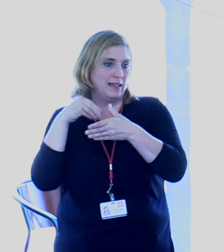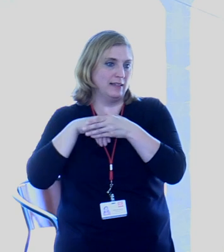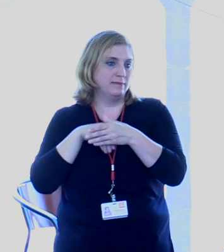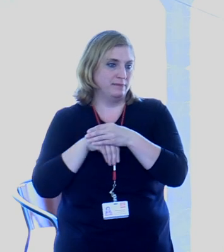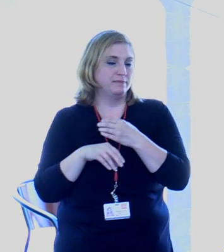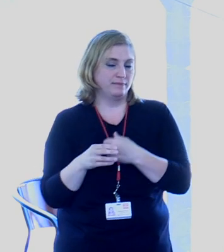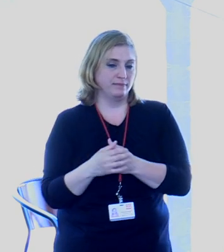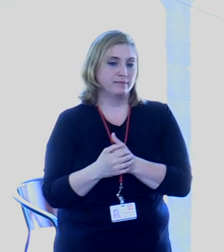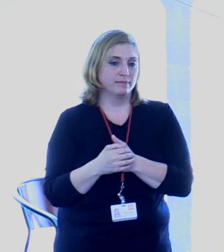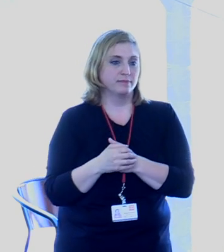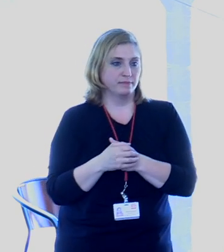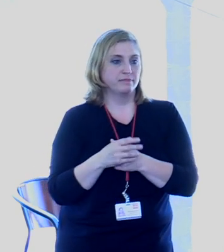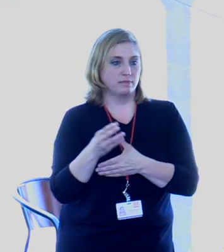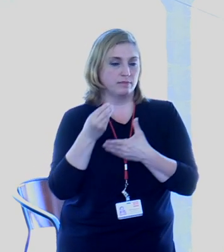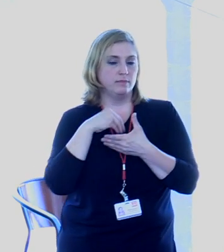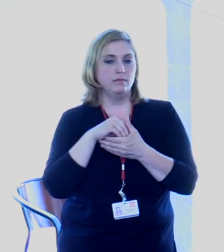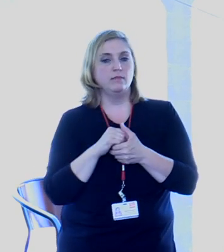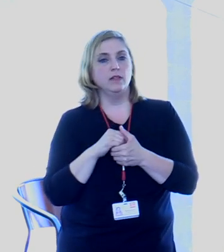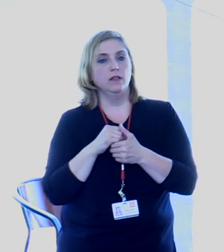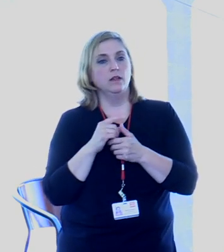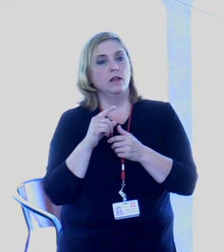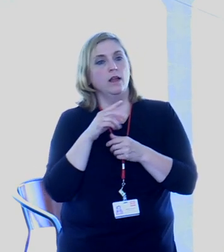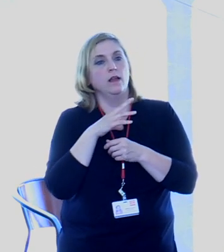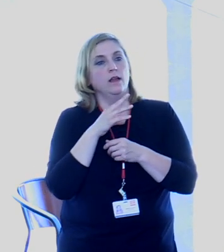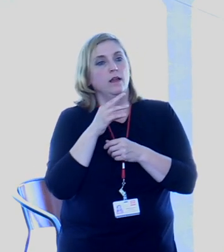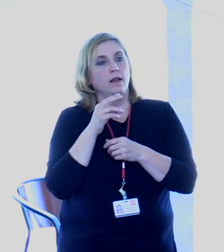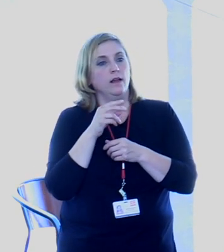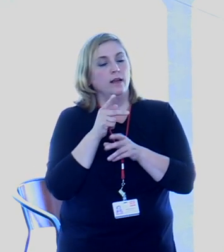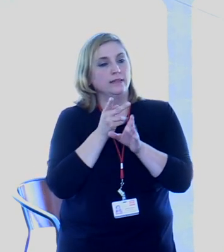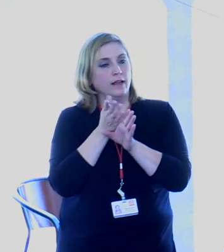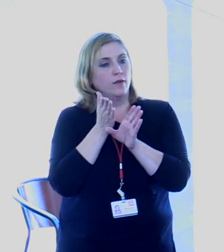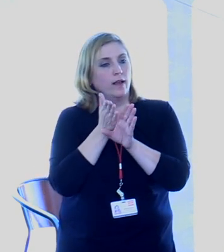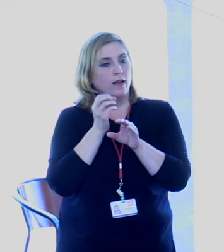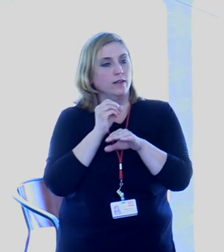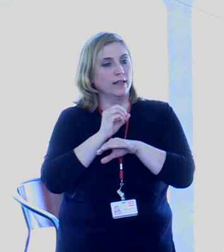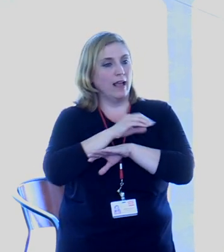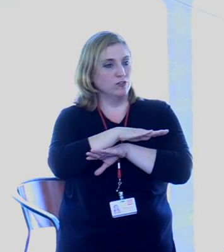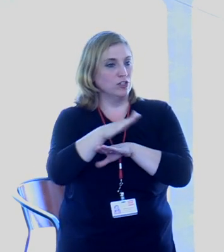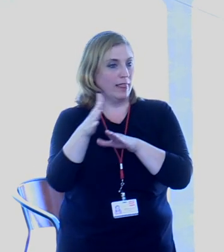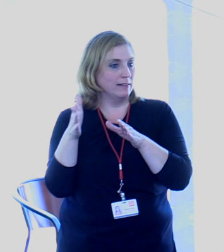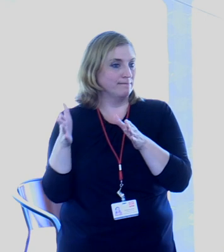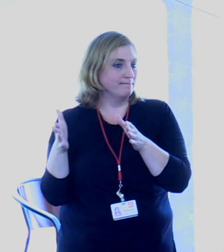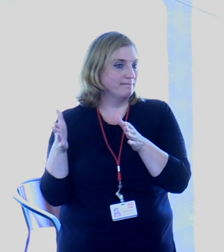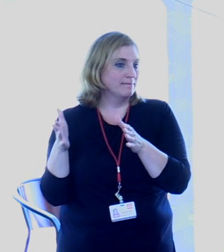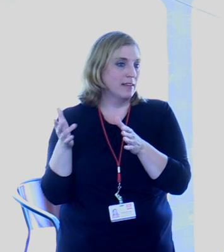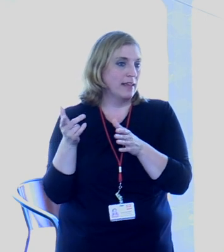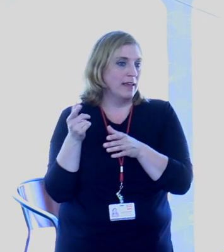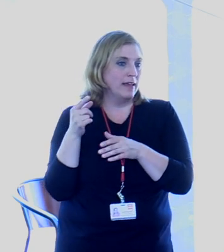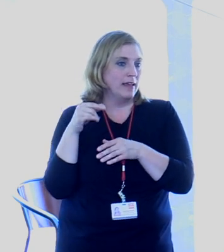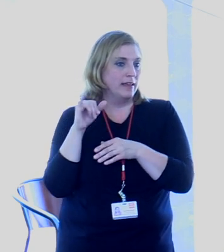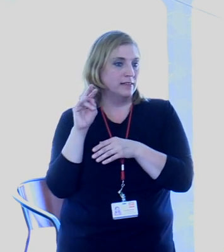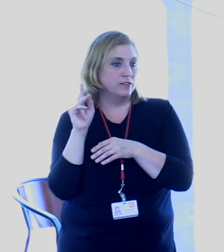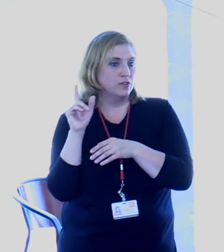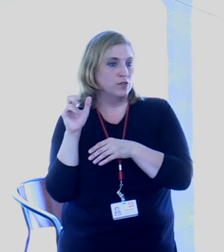Okay, they suggest, go figure, psychiatric counseling. Okay, so the